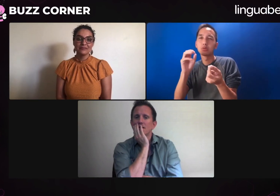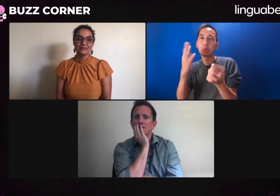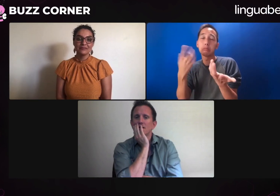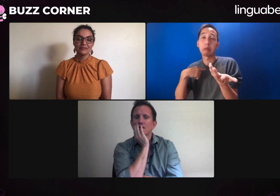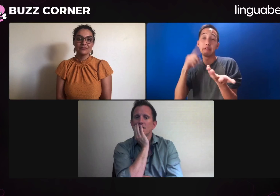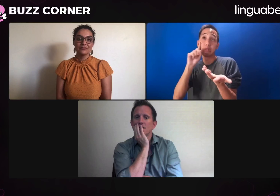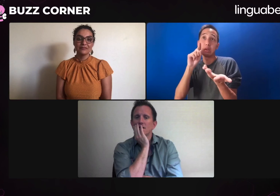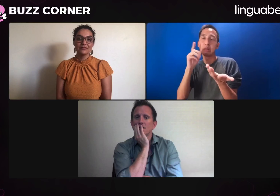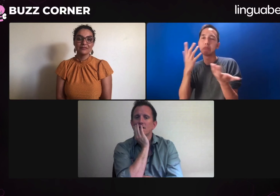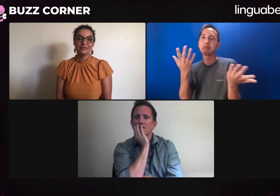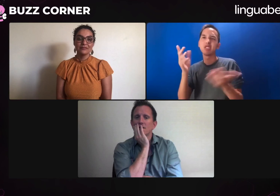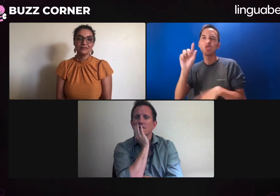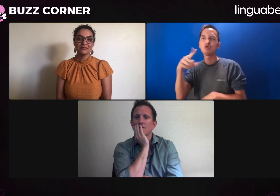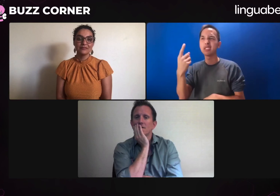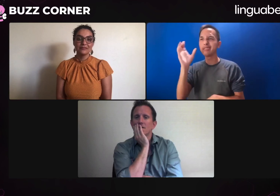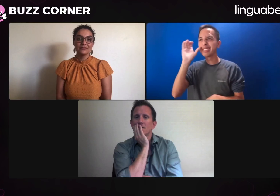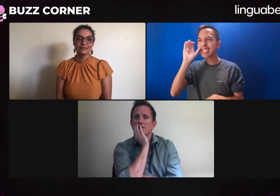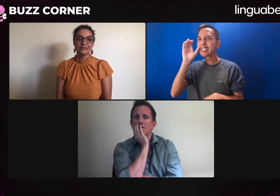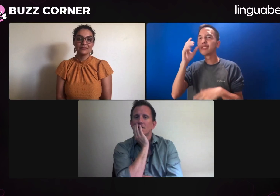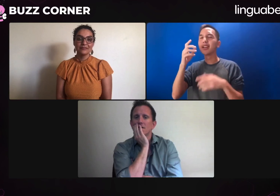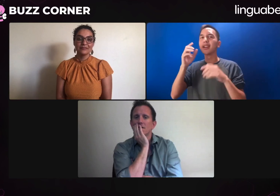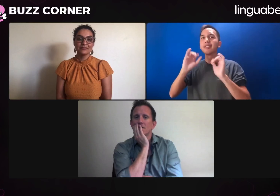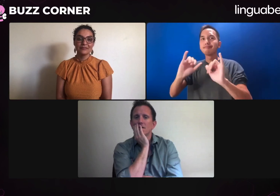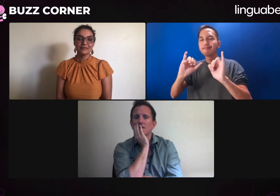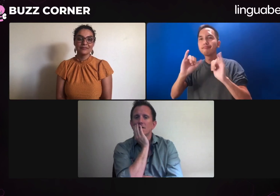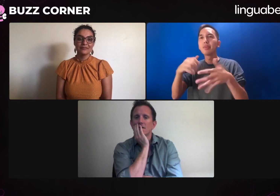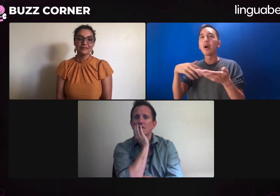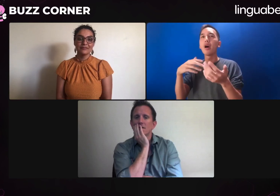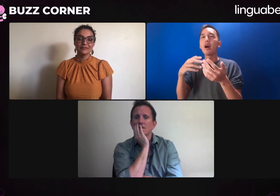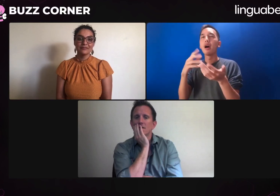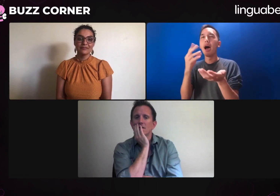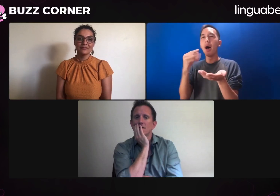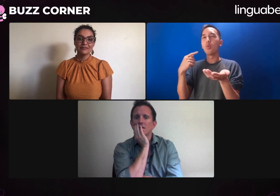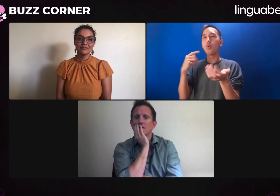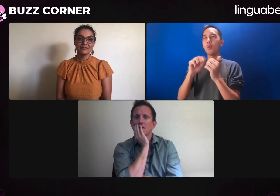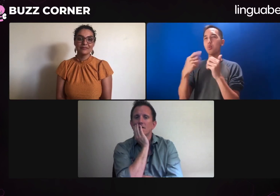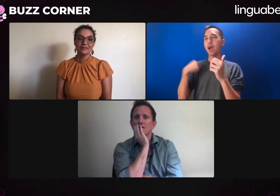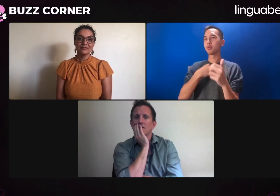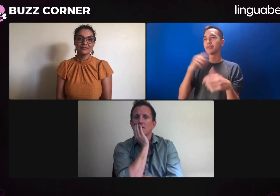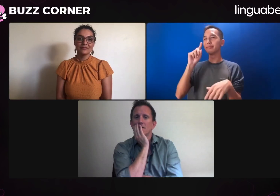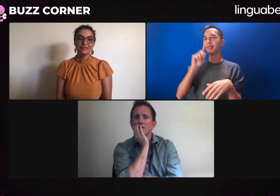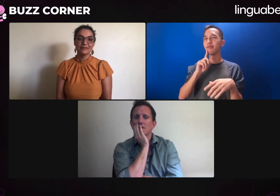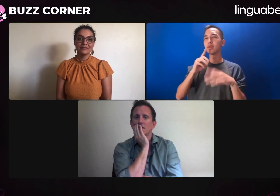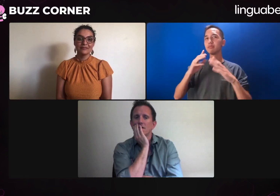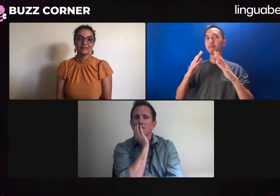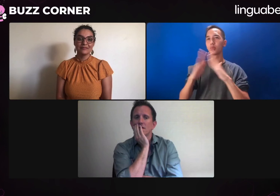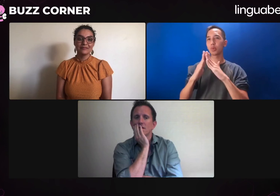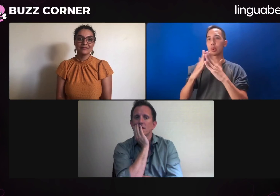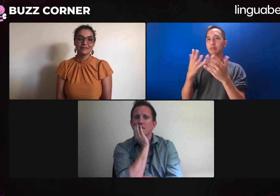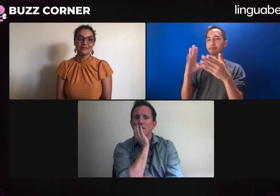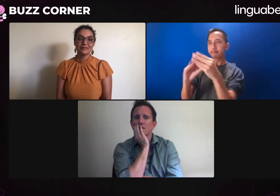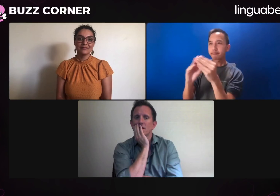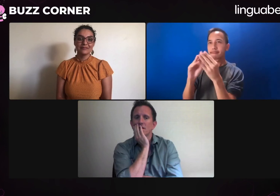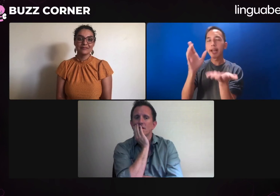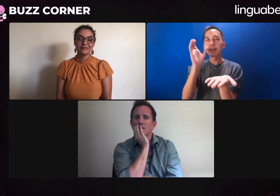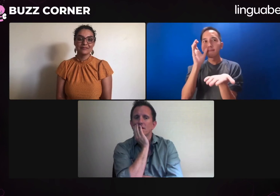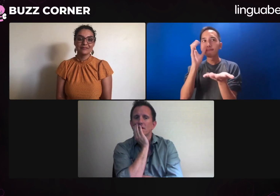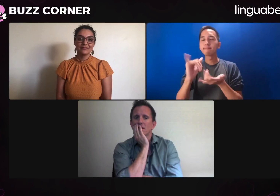specific answer that you might be looking for. I think the key is to listen and,